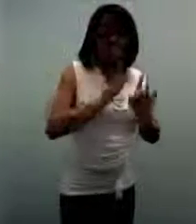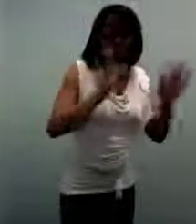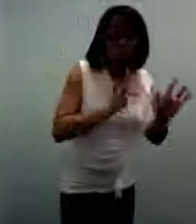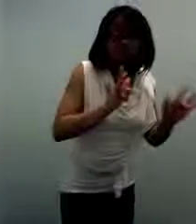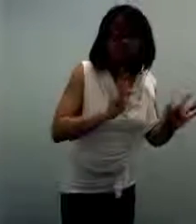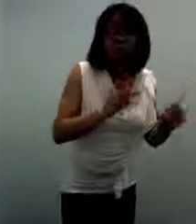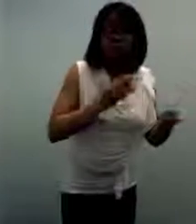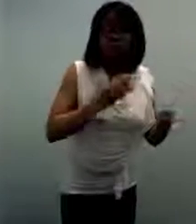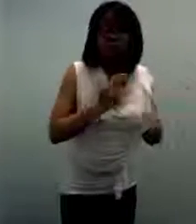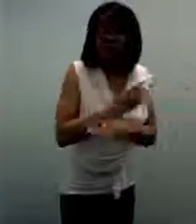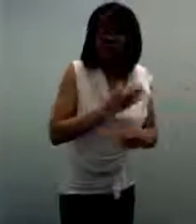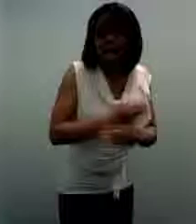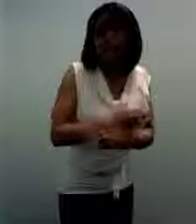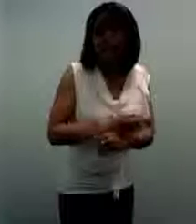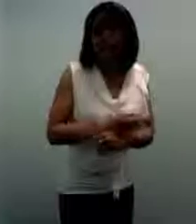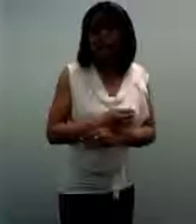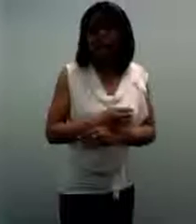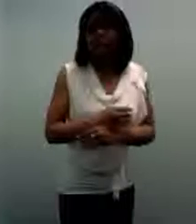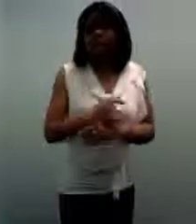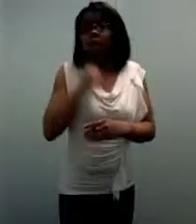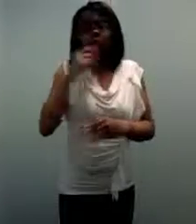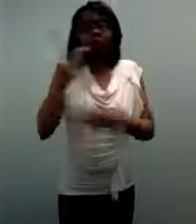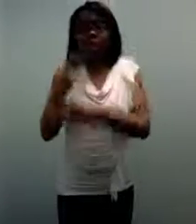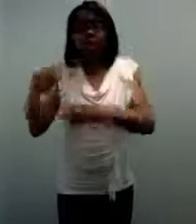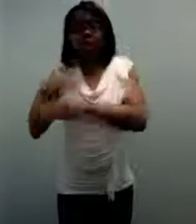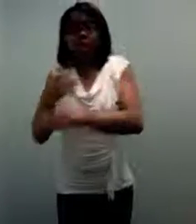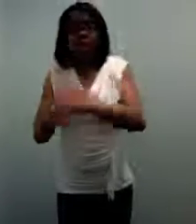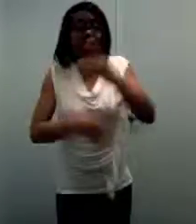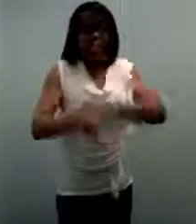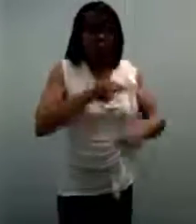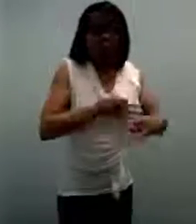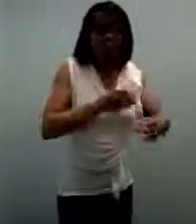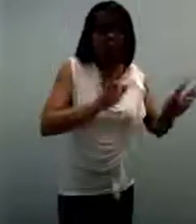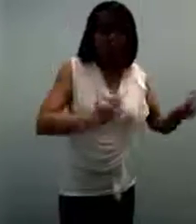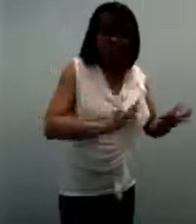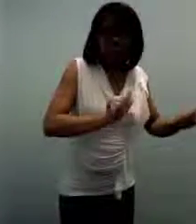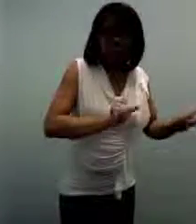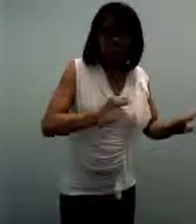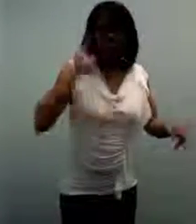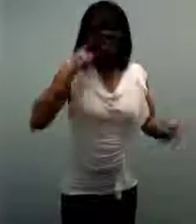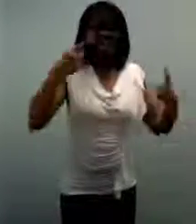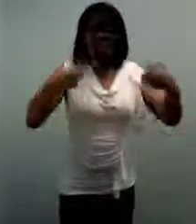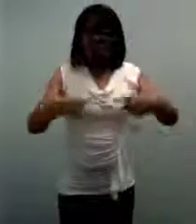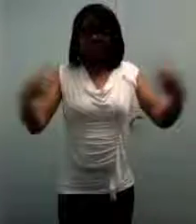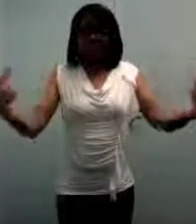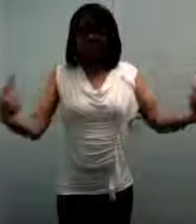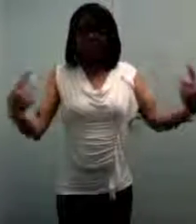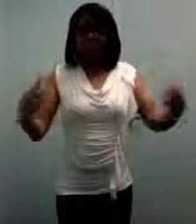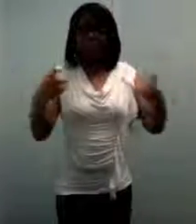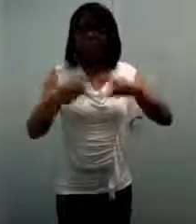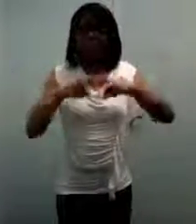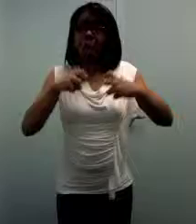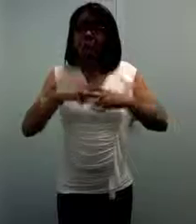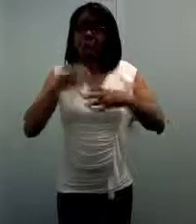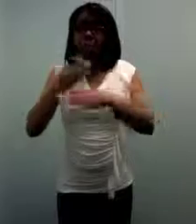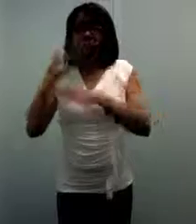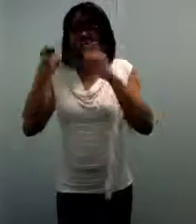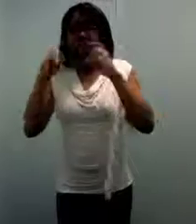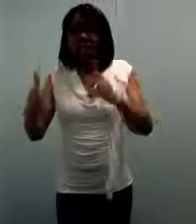using computers? I don't think so. Quite the opposite. So the problem we've really got in math education is not that computers might dumb it